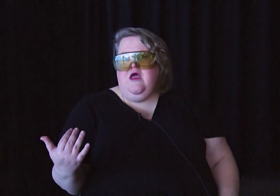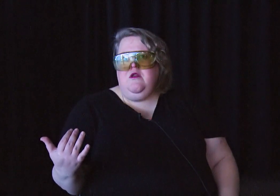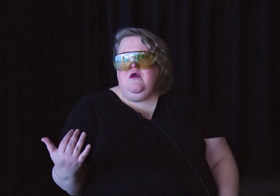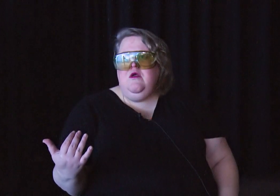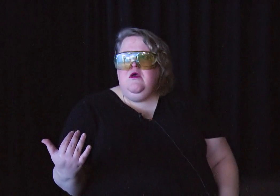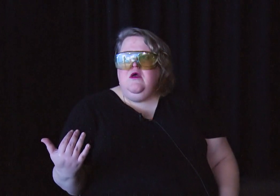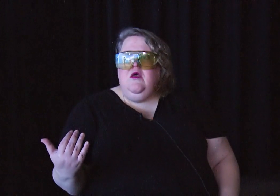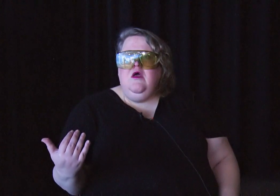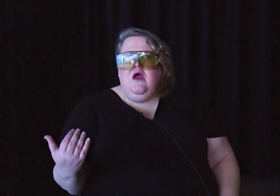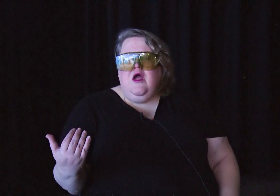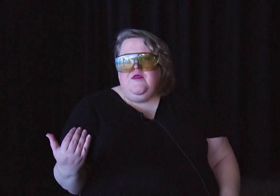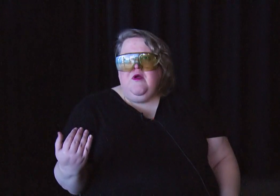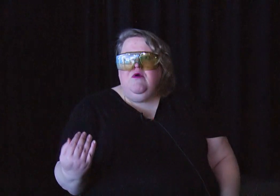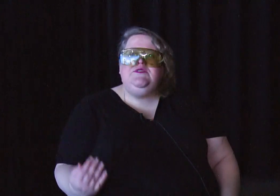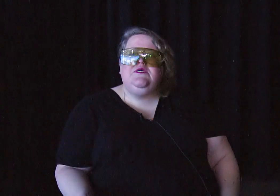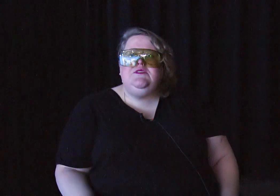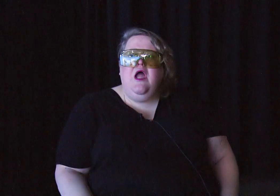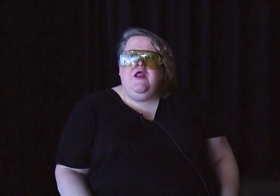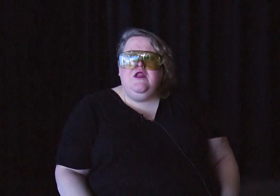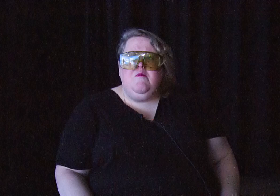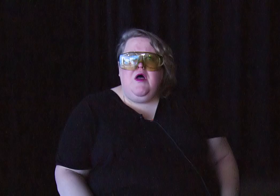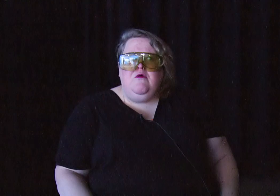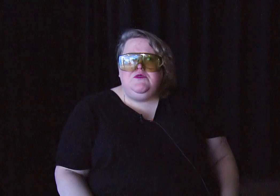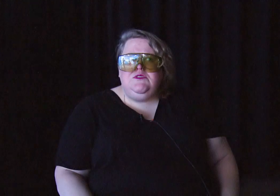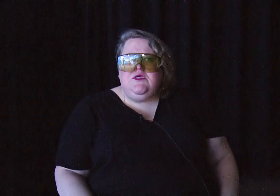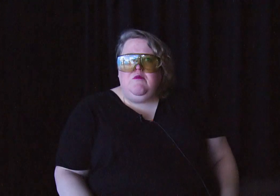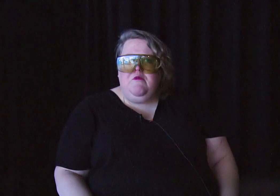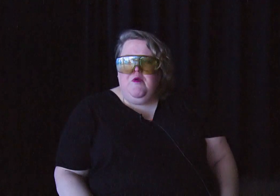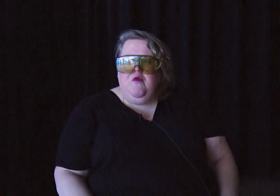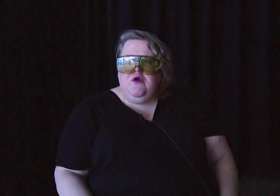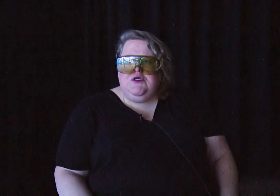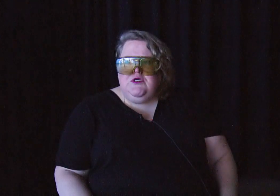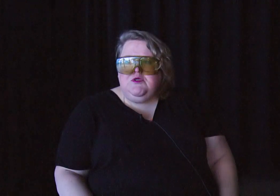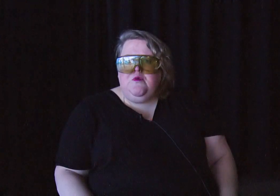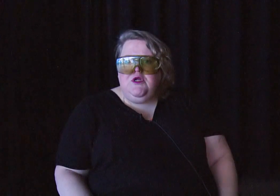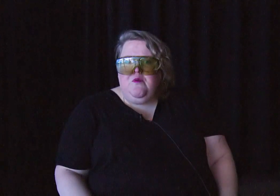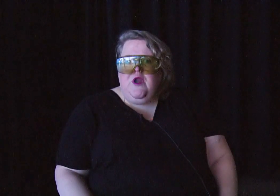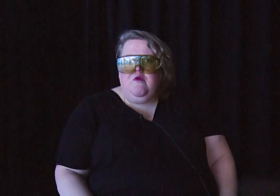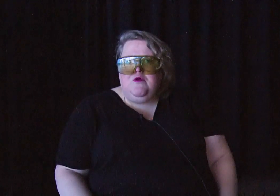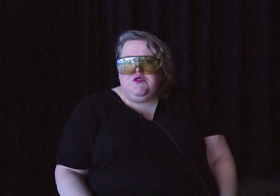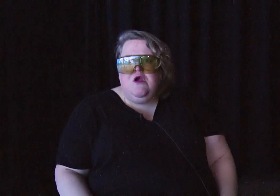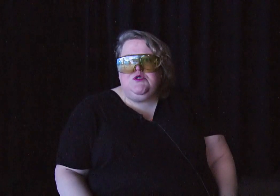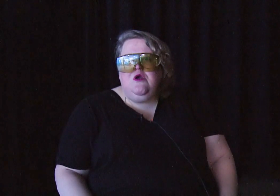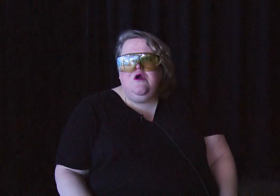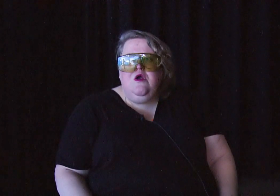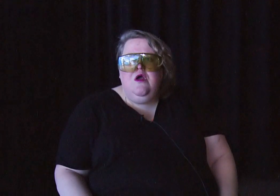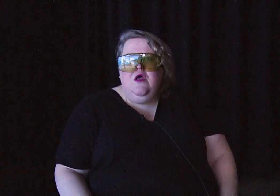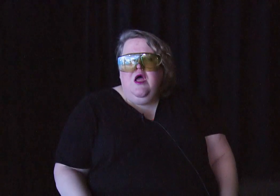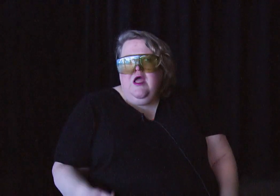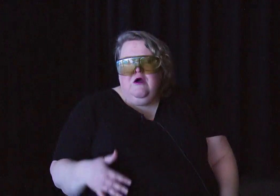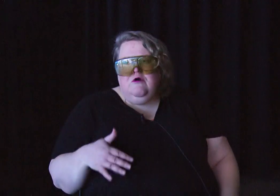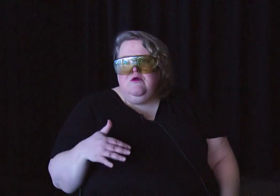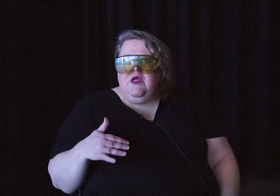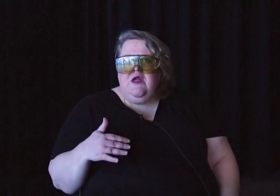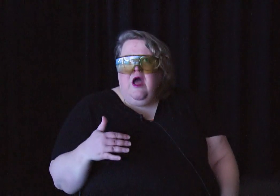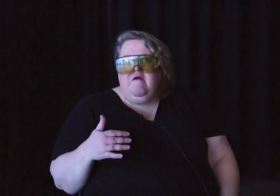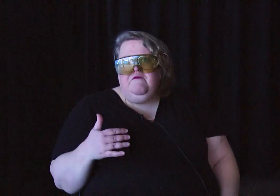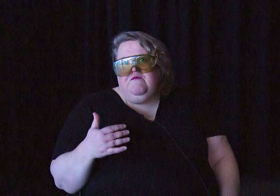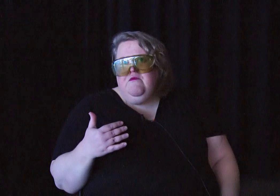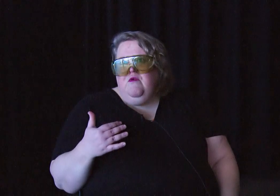I think what's exciting about some of the pushes for different infrastructure including I've